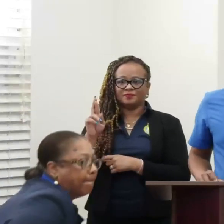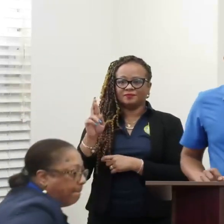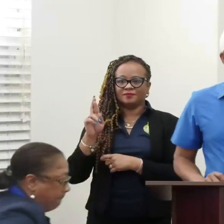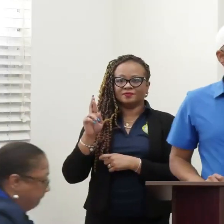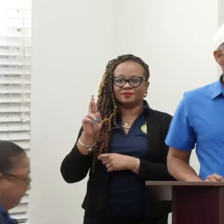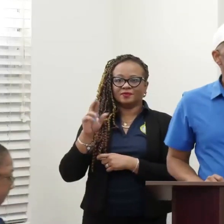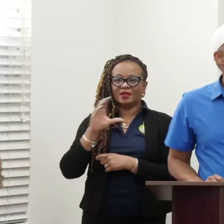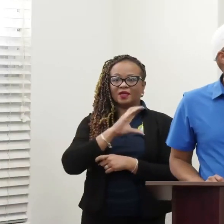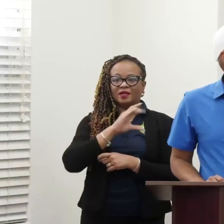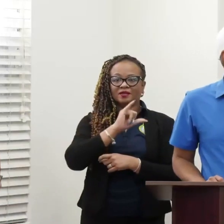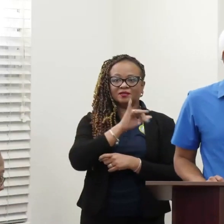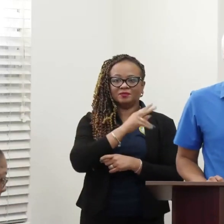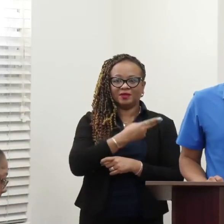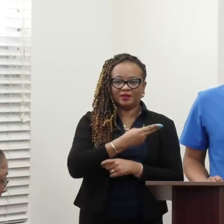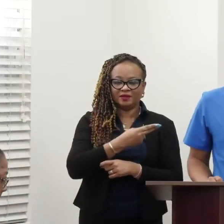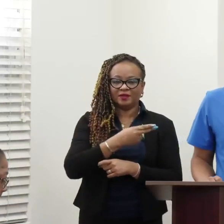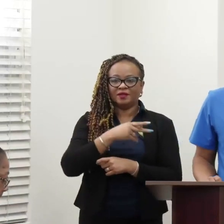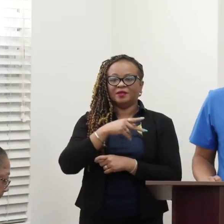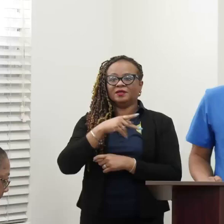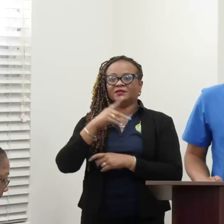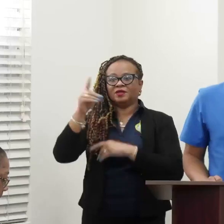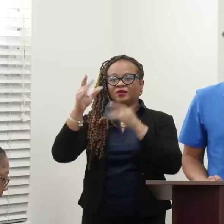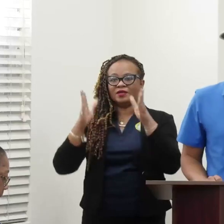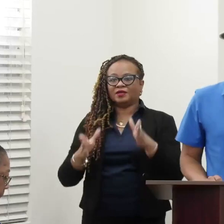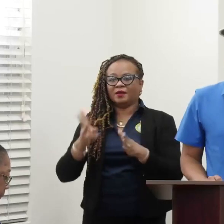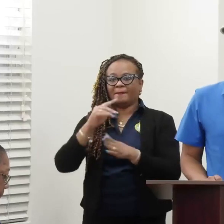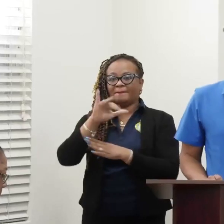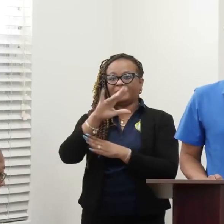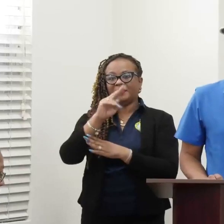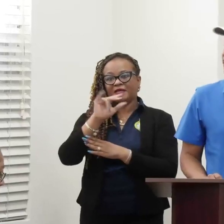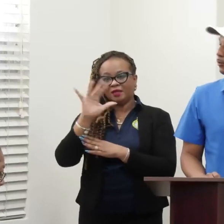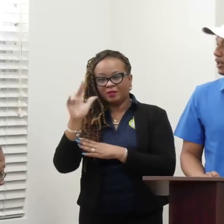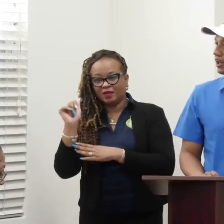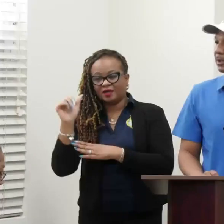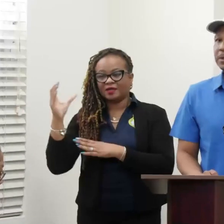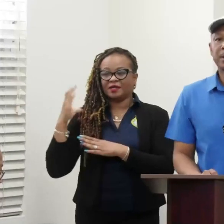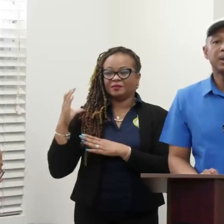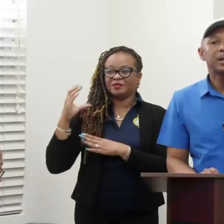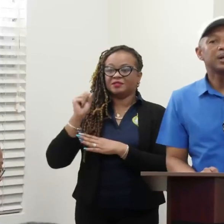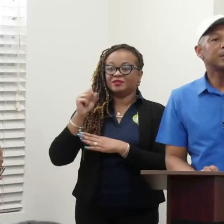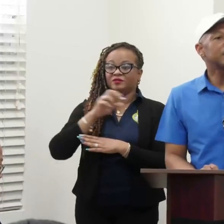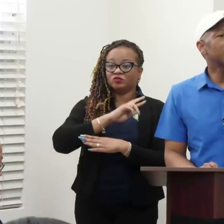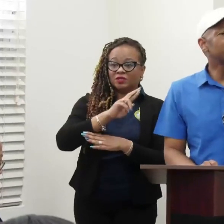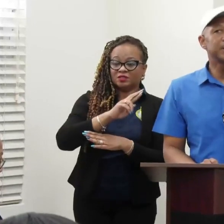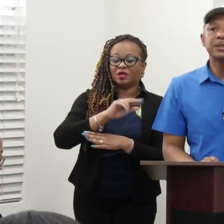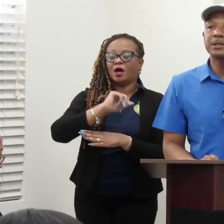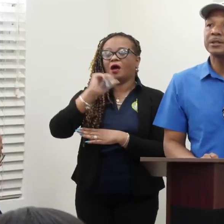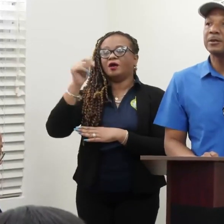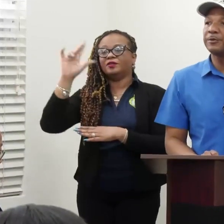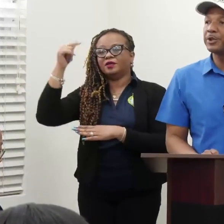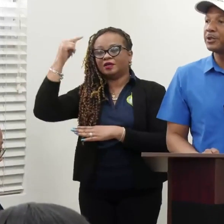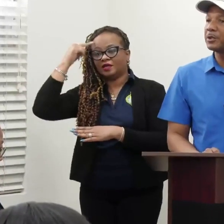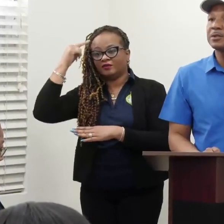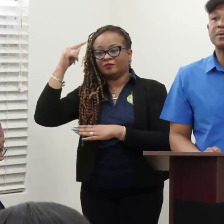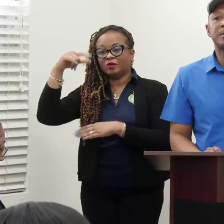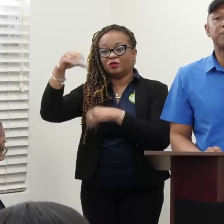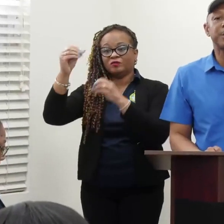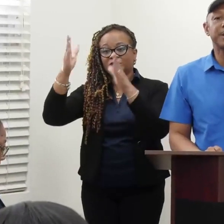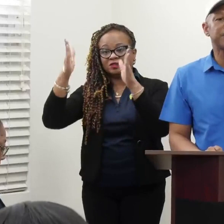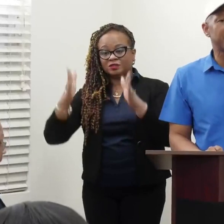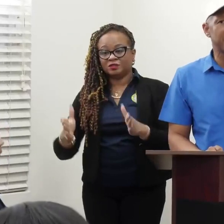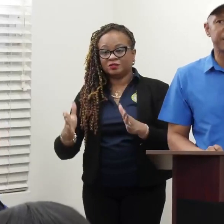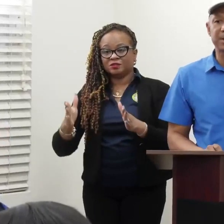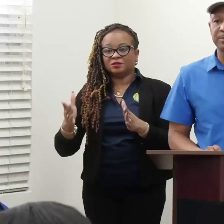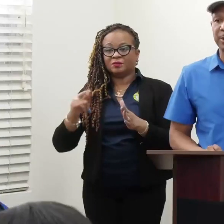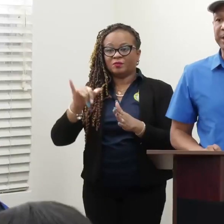P.S. Carl Smith, Director of NEMA, Captain Stephen Russell, other government officials,